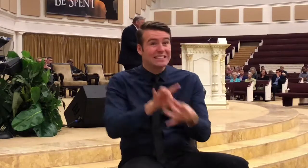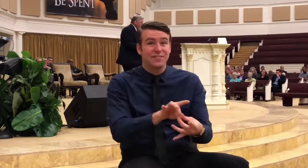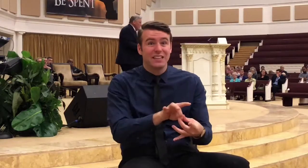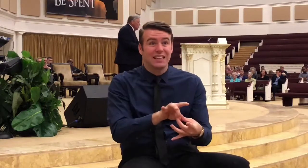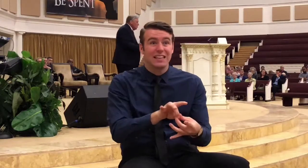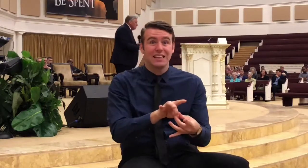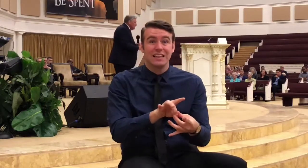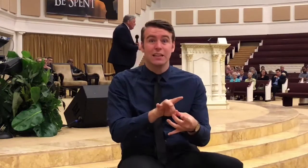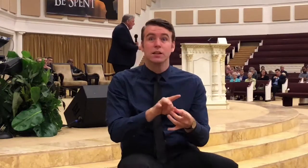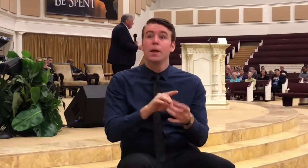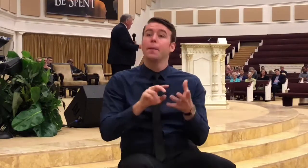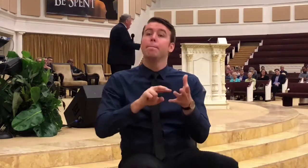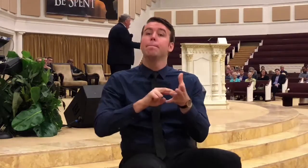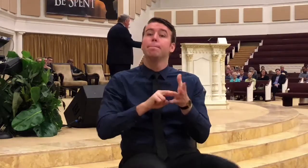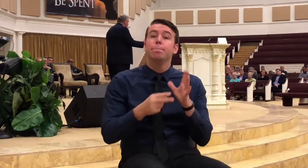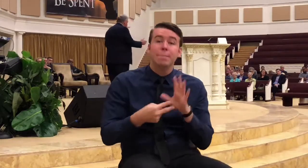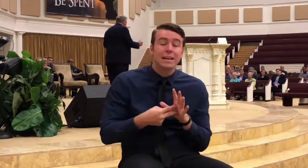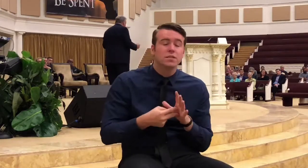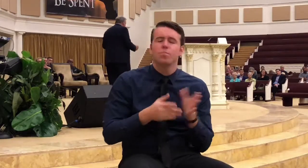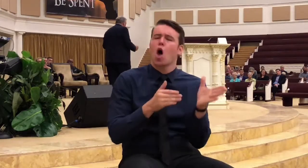means,